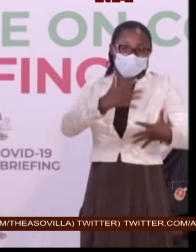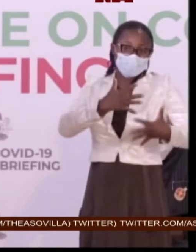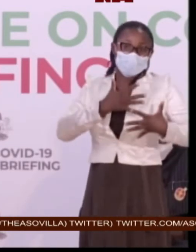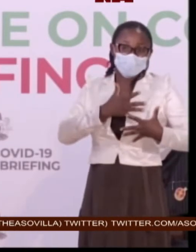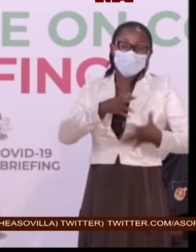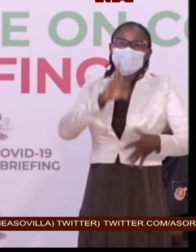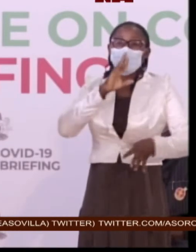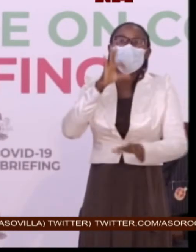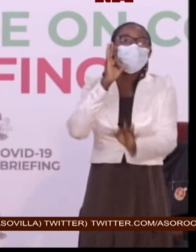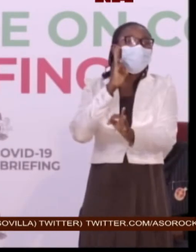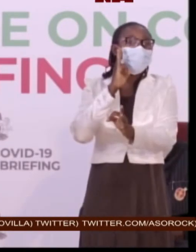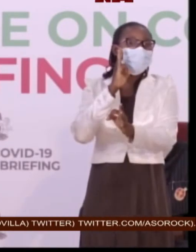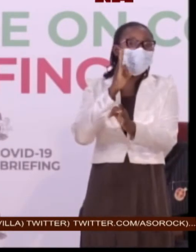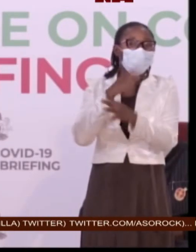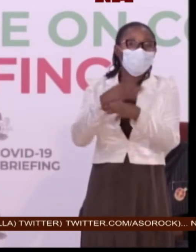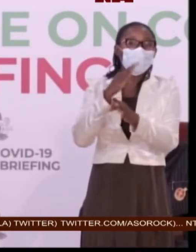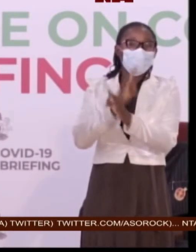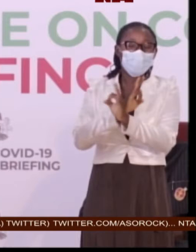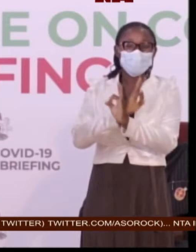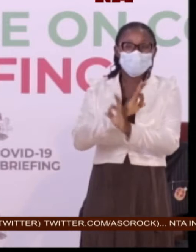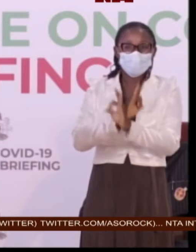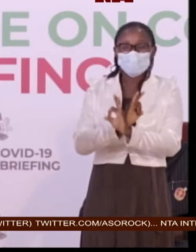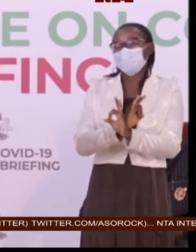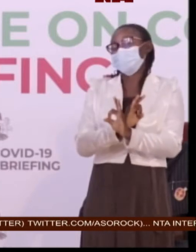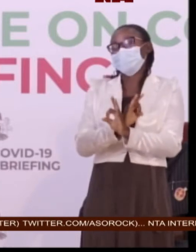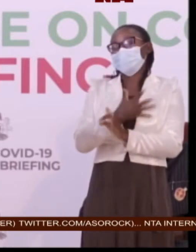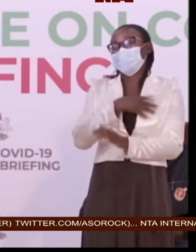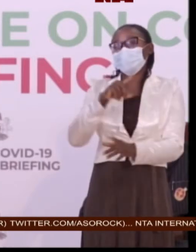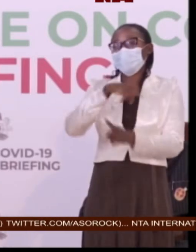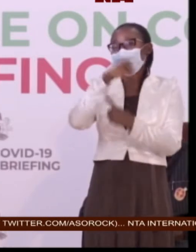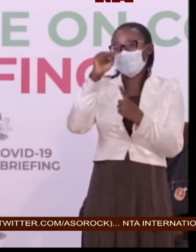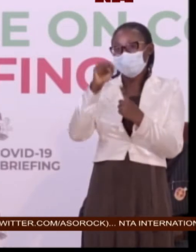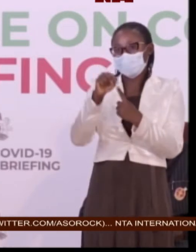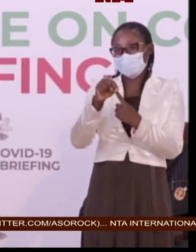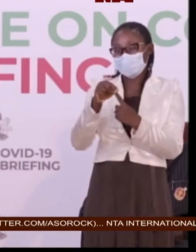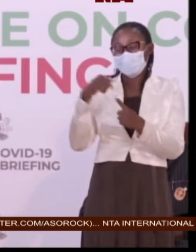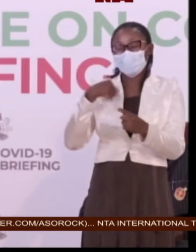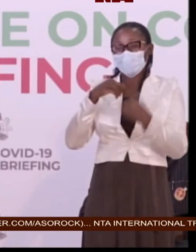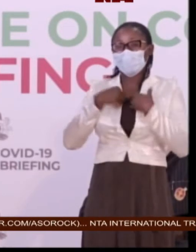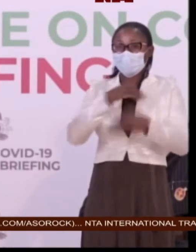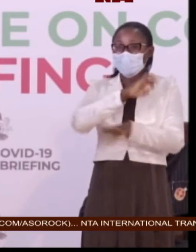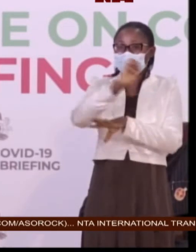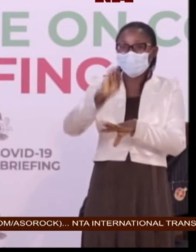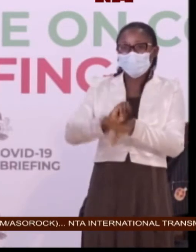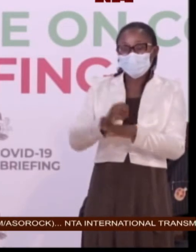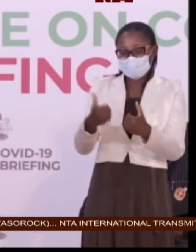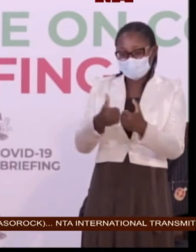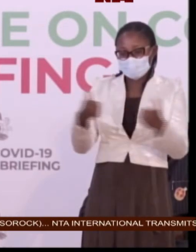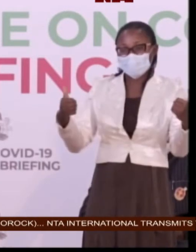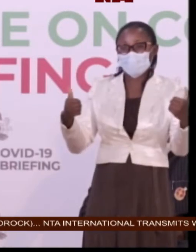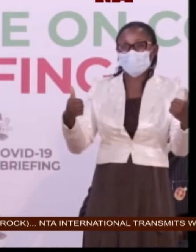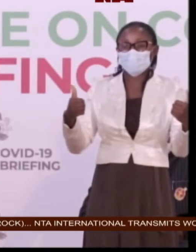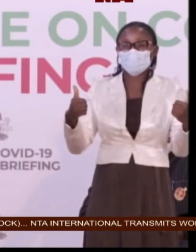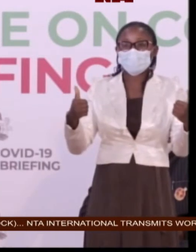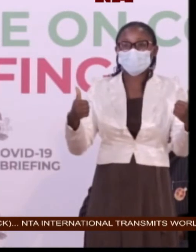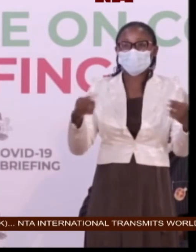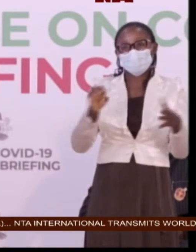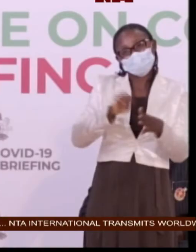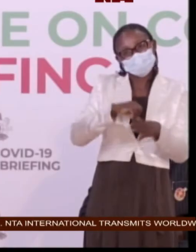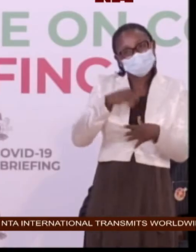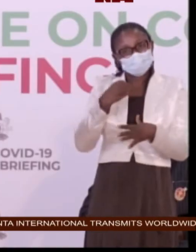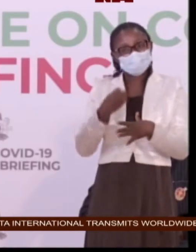are functional. And where we have established gaps,